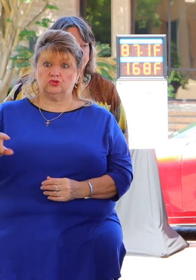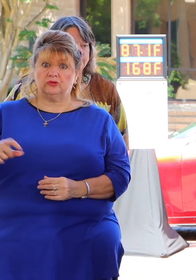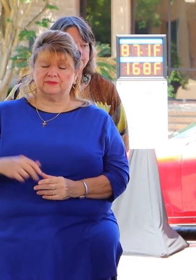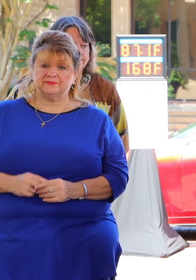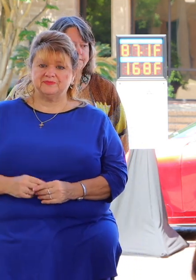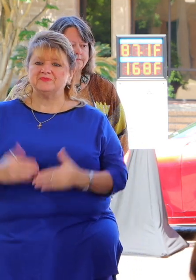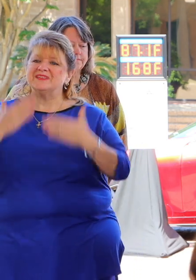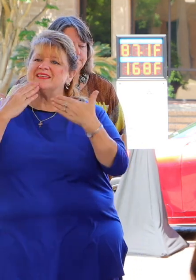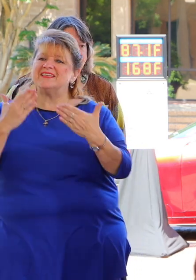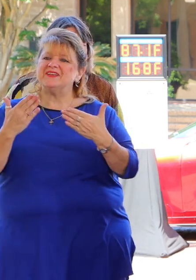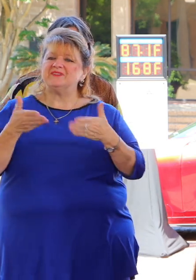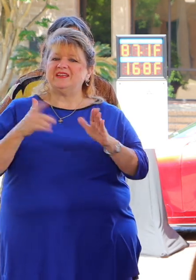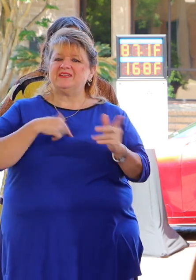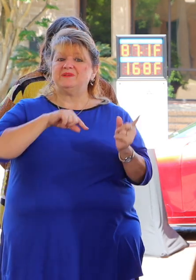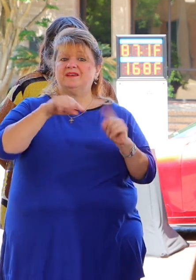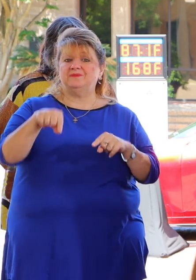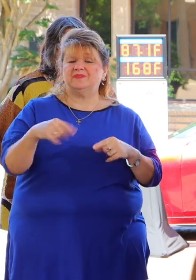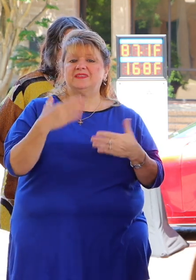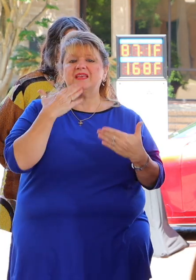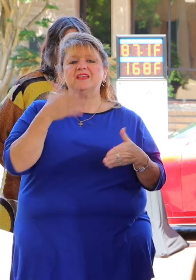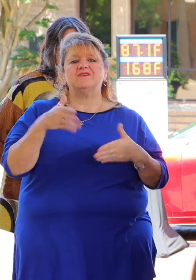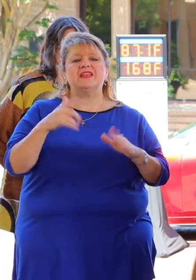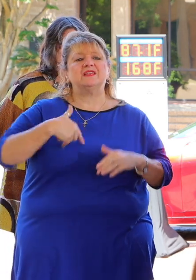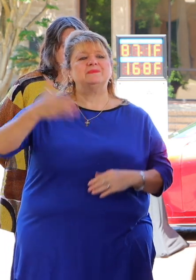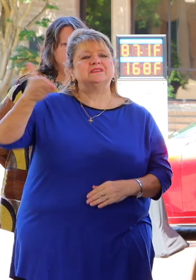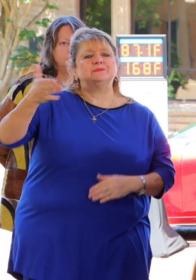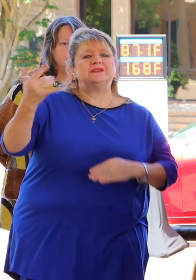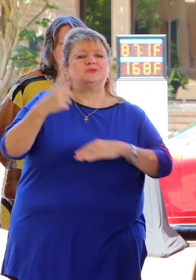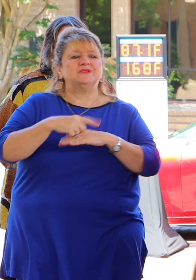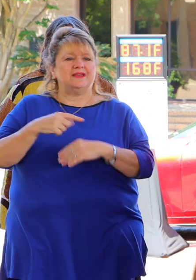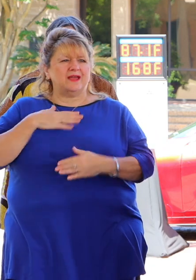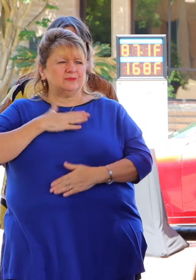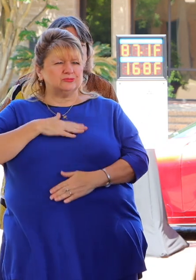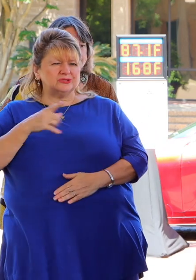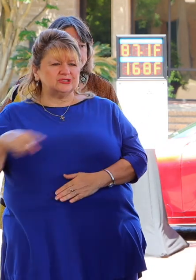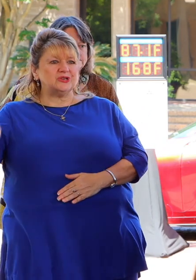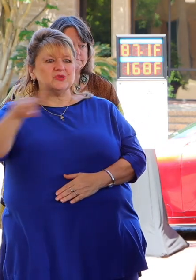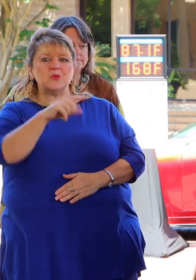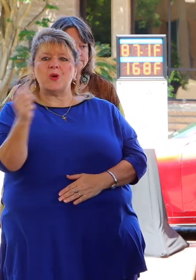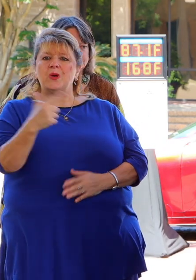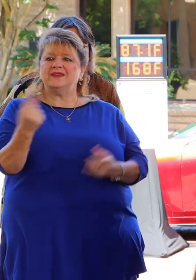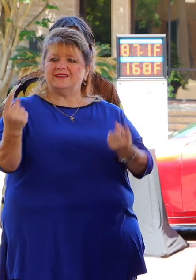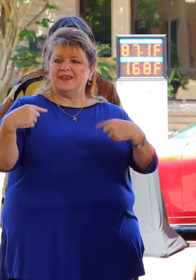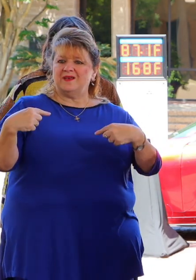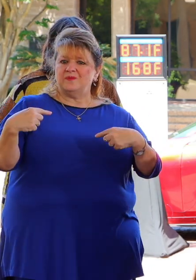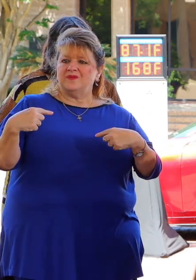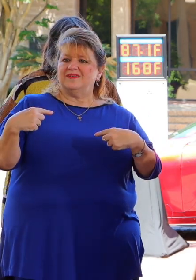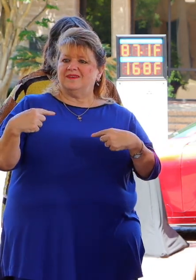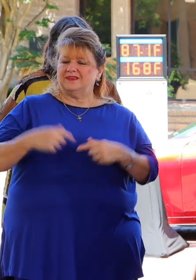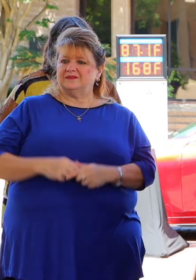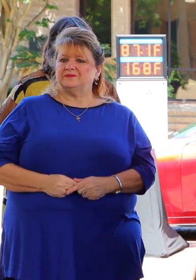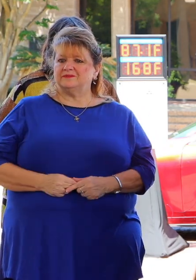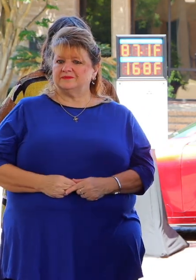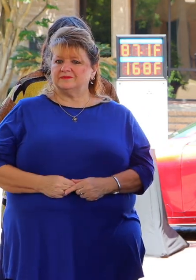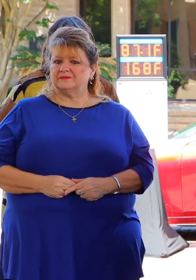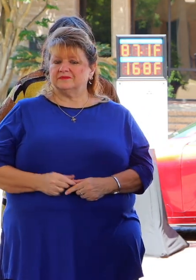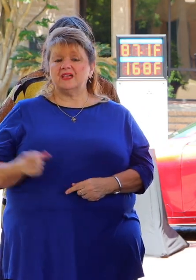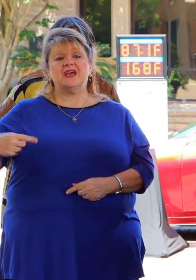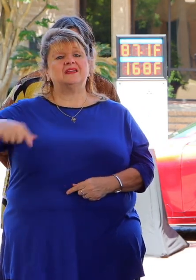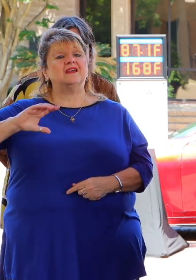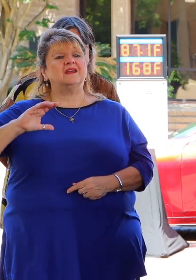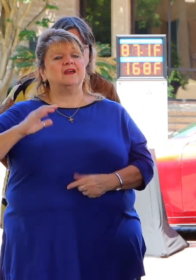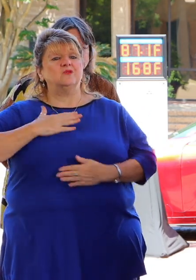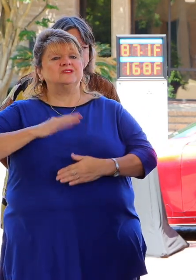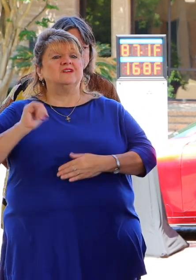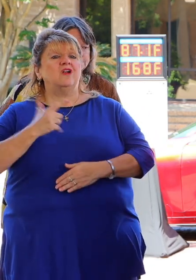thank you all for having me. Thank you for letting me speak today, and I appreciate everyone that's here and all of the distinguished speakers